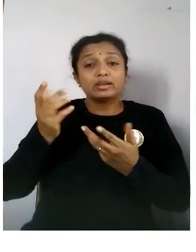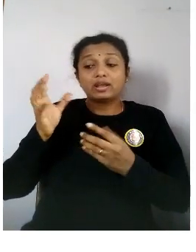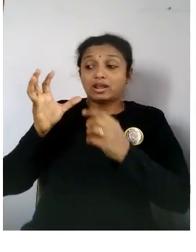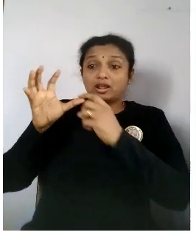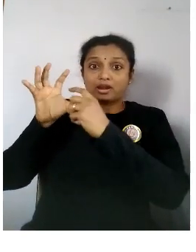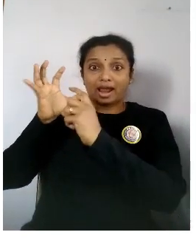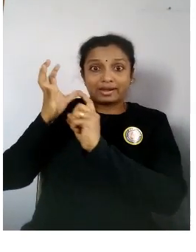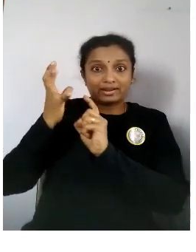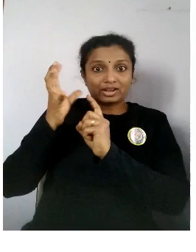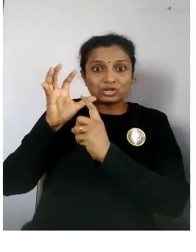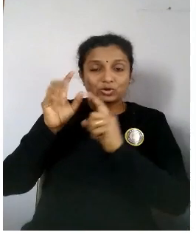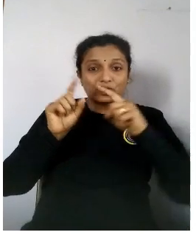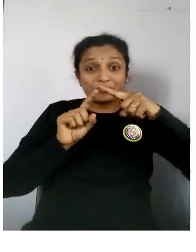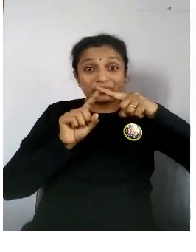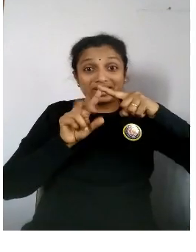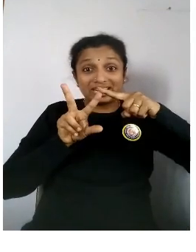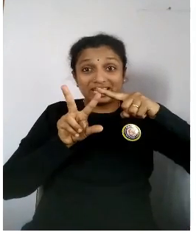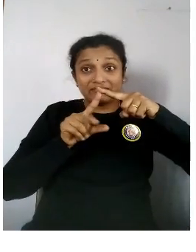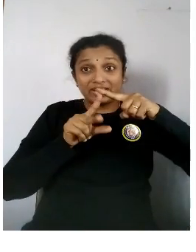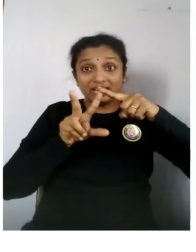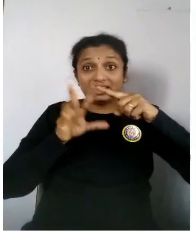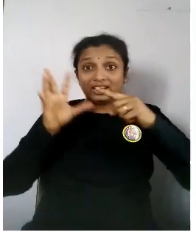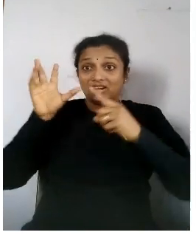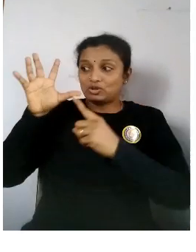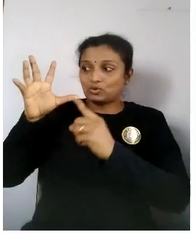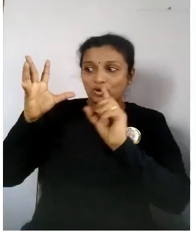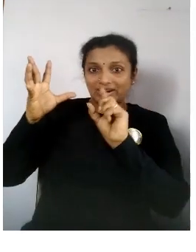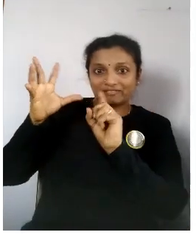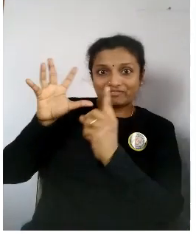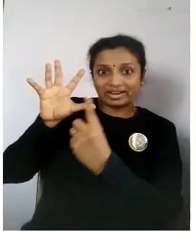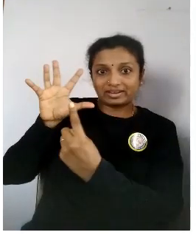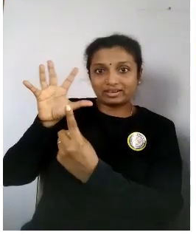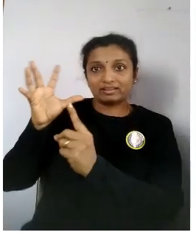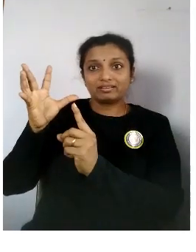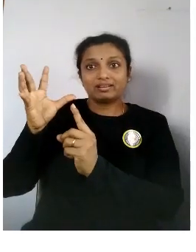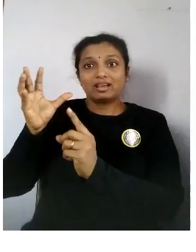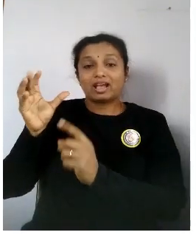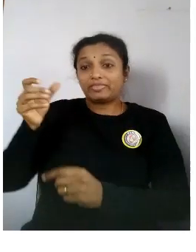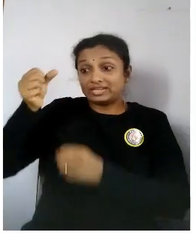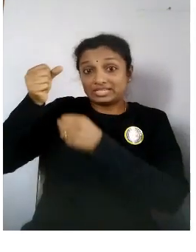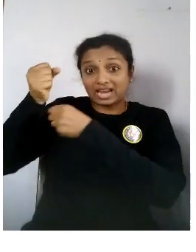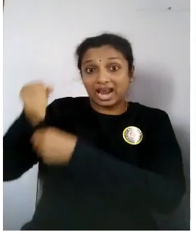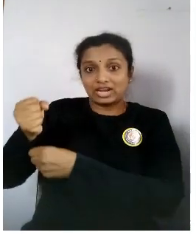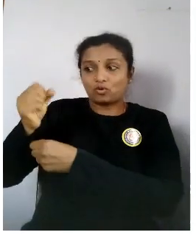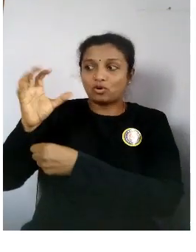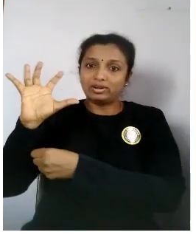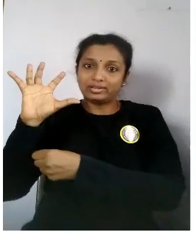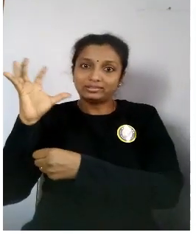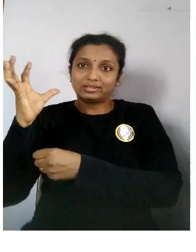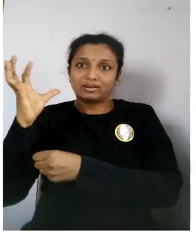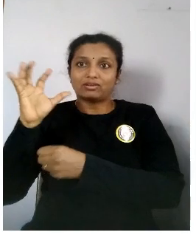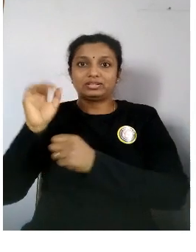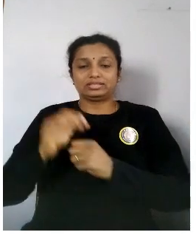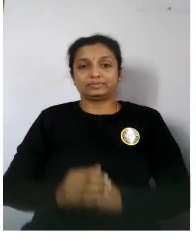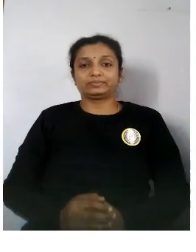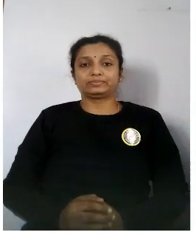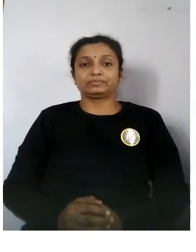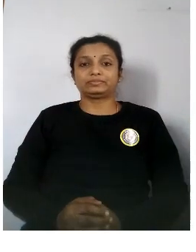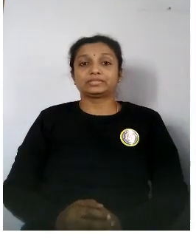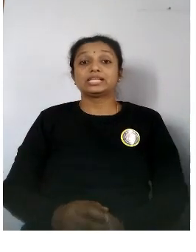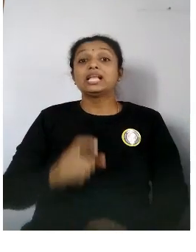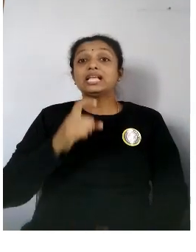what? Antenna show, TV show, that reflector, and then stand hold on.